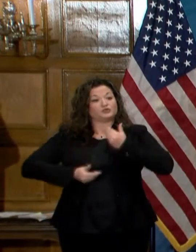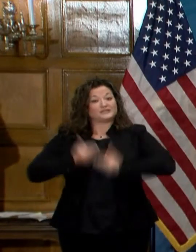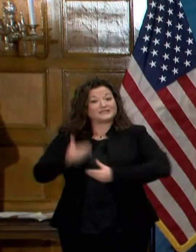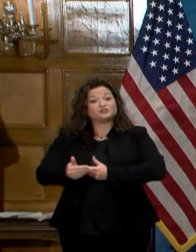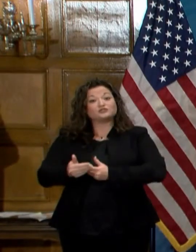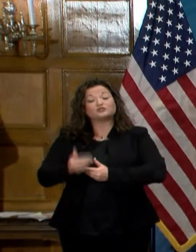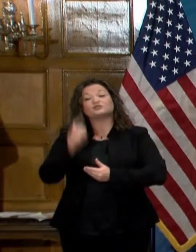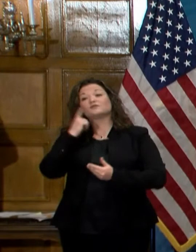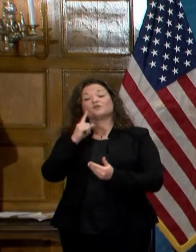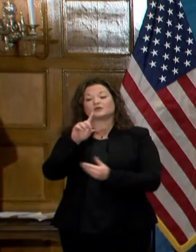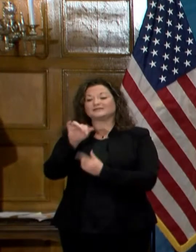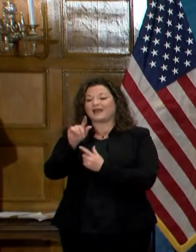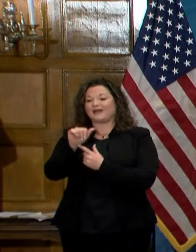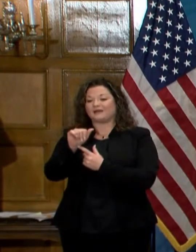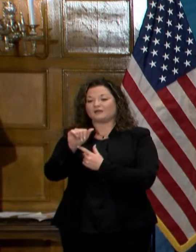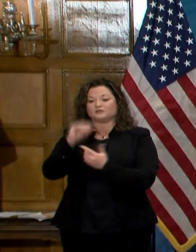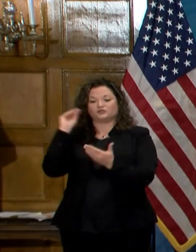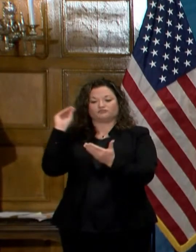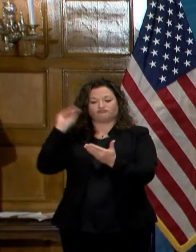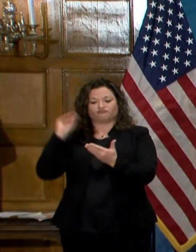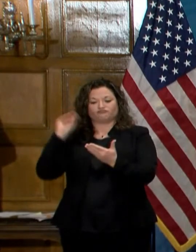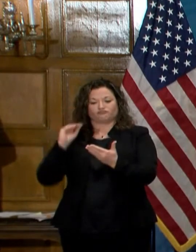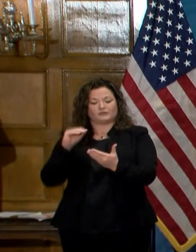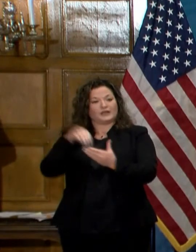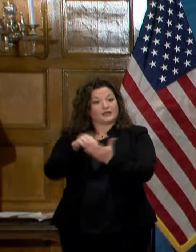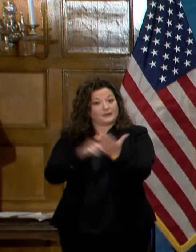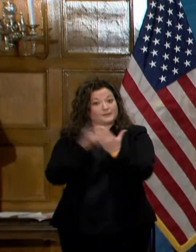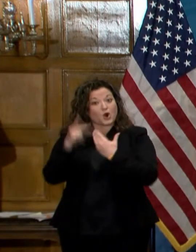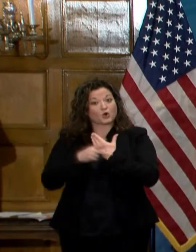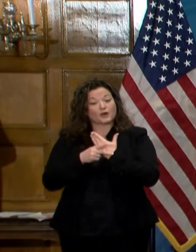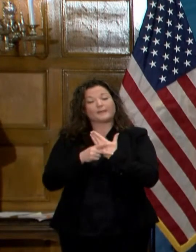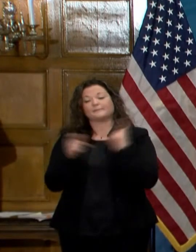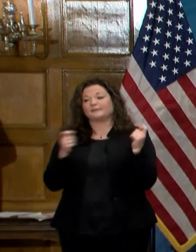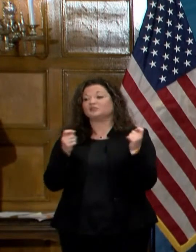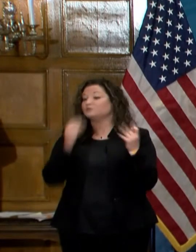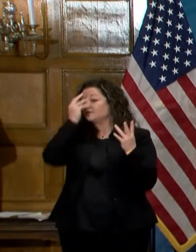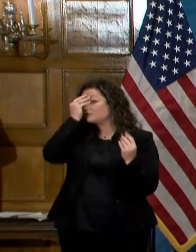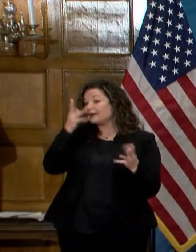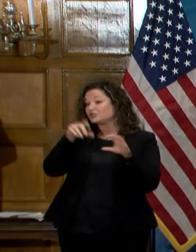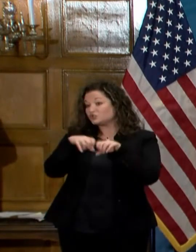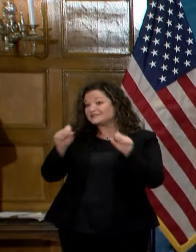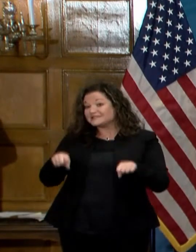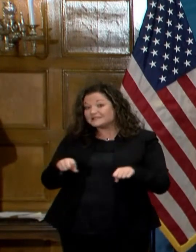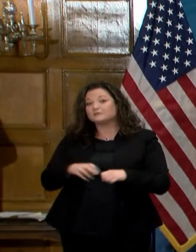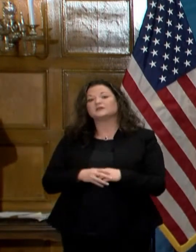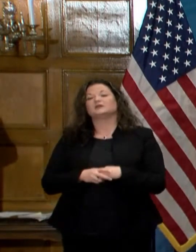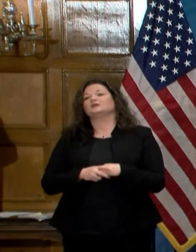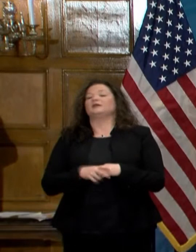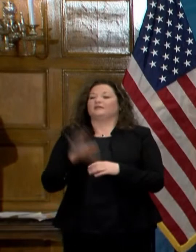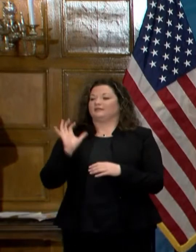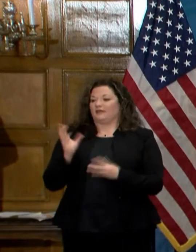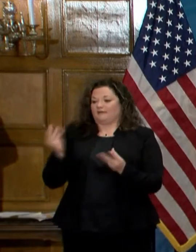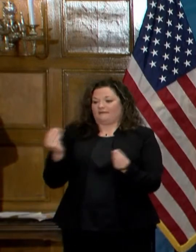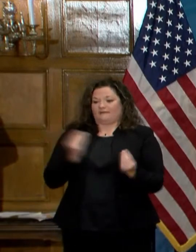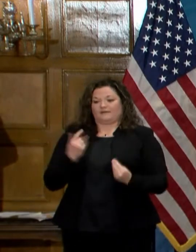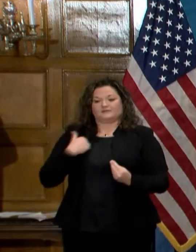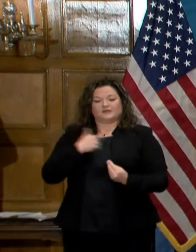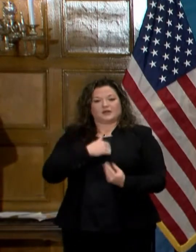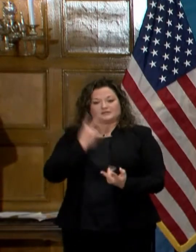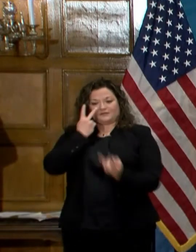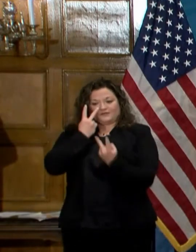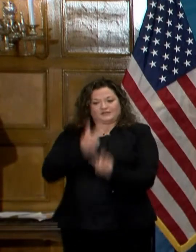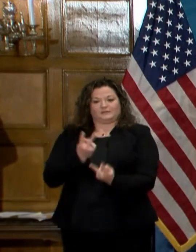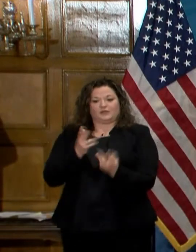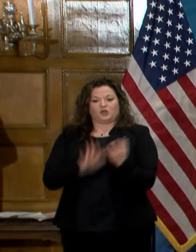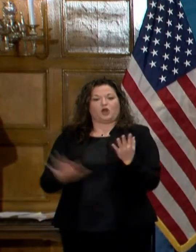enter data into a program of record, a management information system, if you will, that gives ability